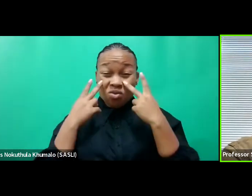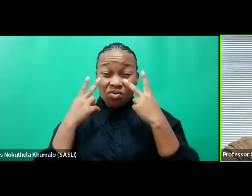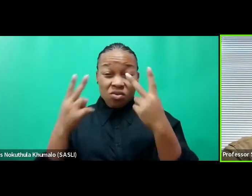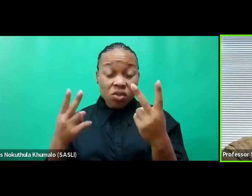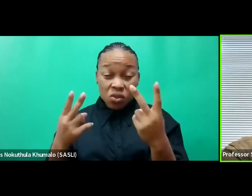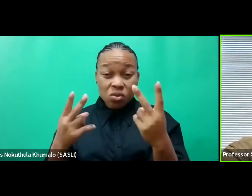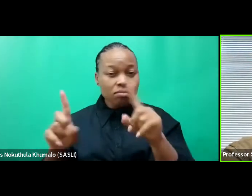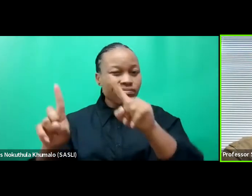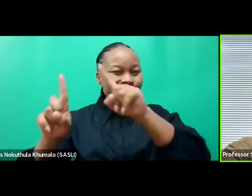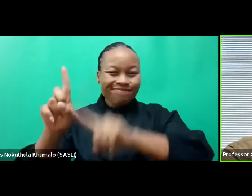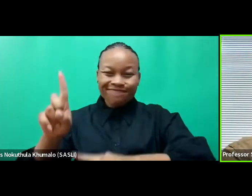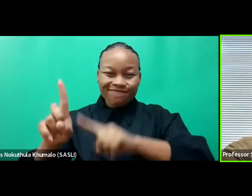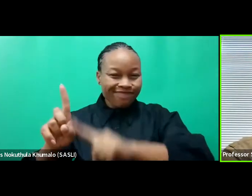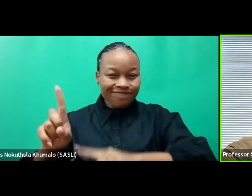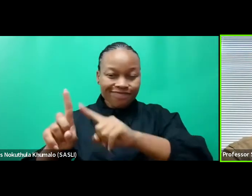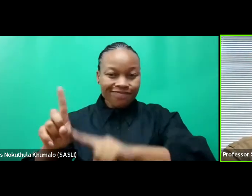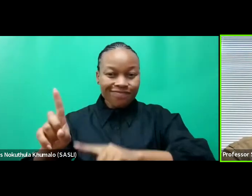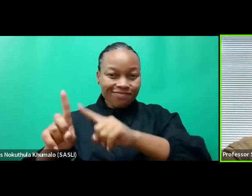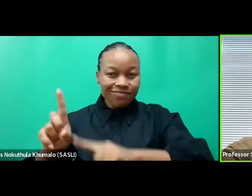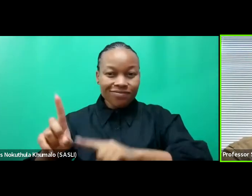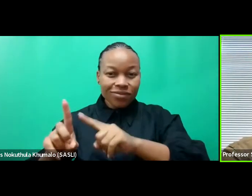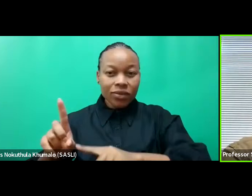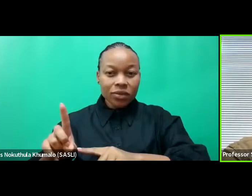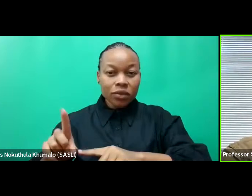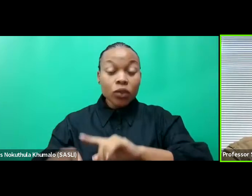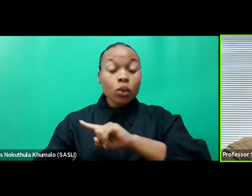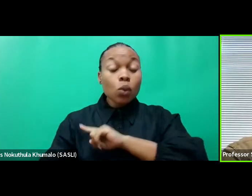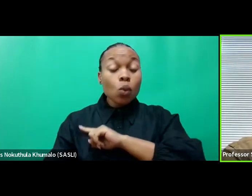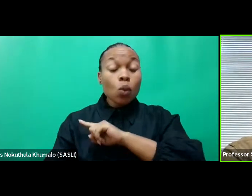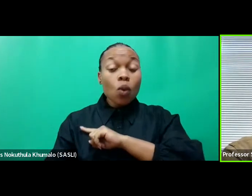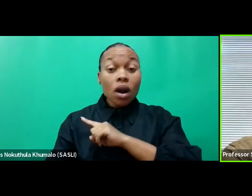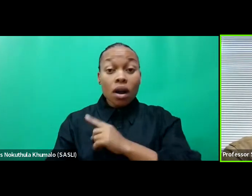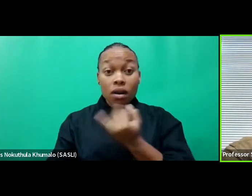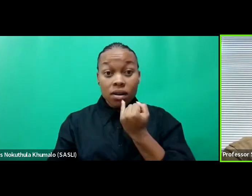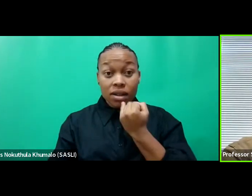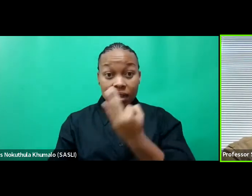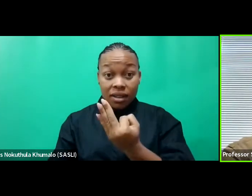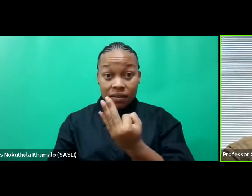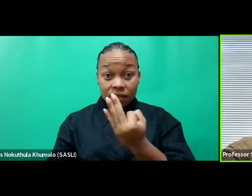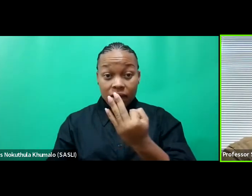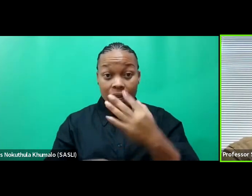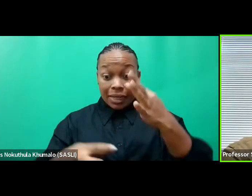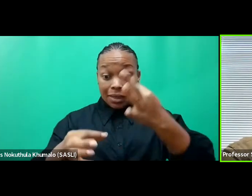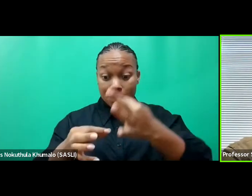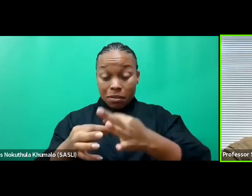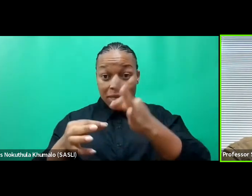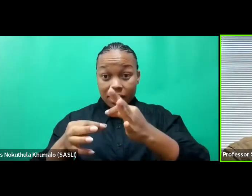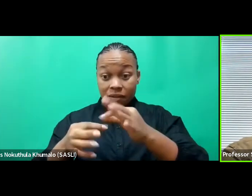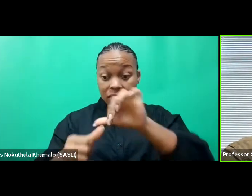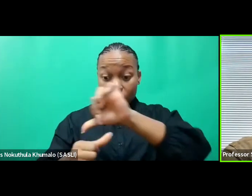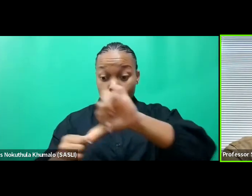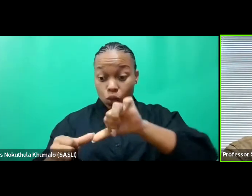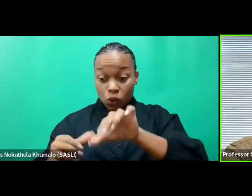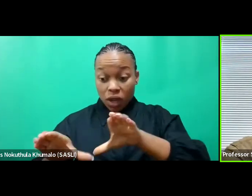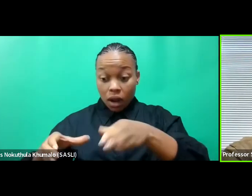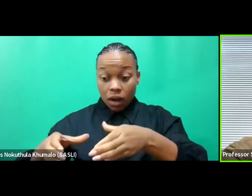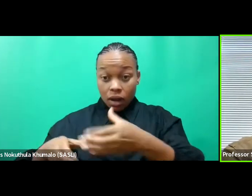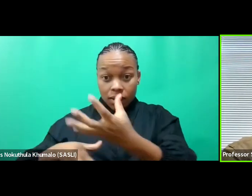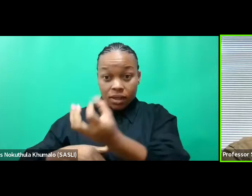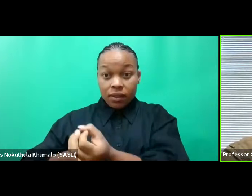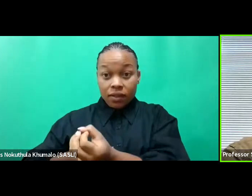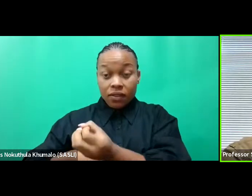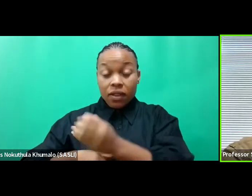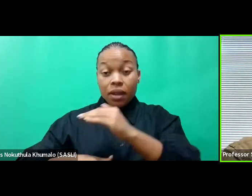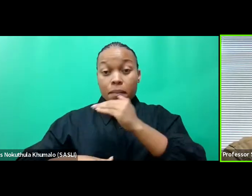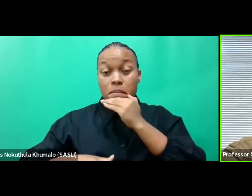where he says if you're born in a particular social class, the possibilities of social mobility remain